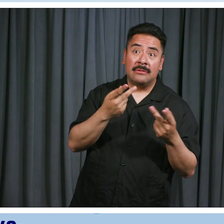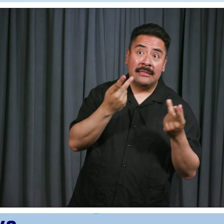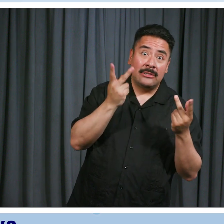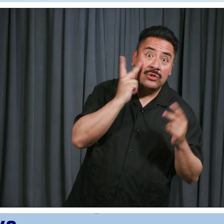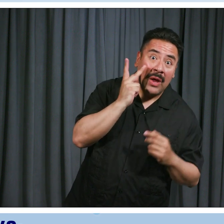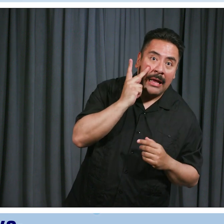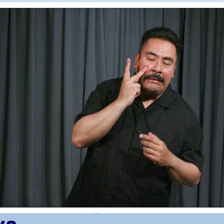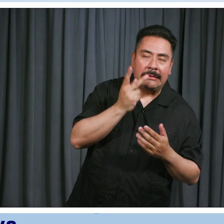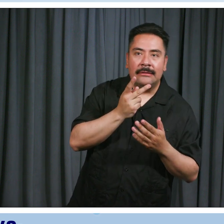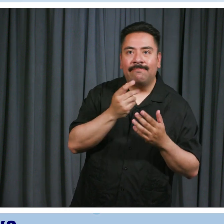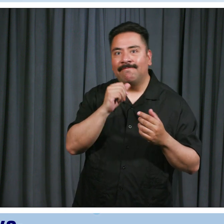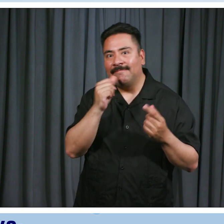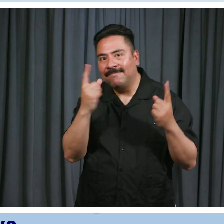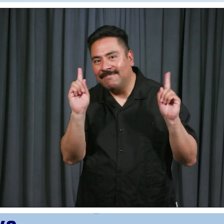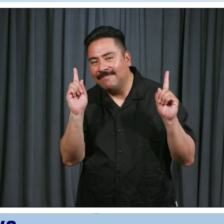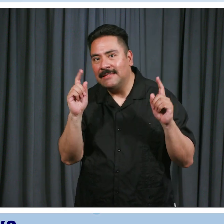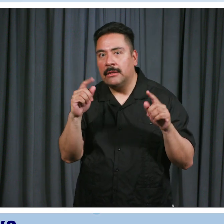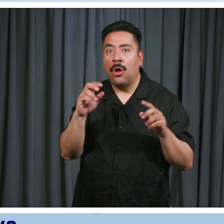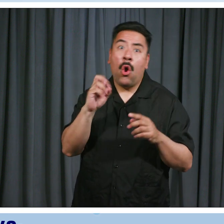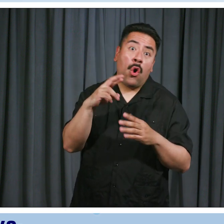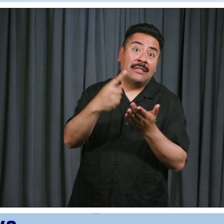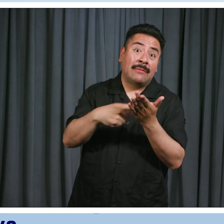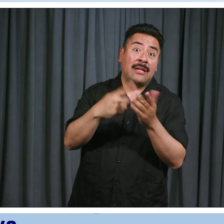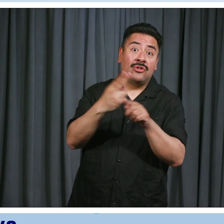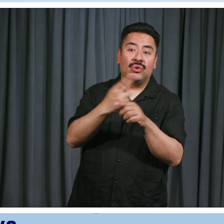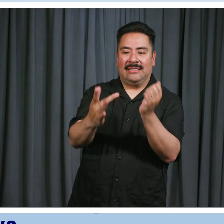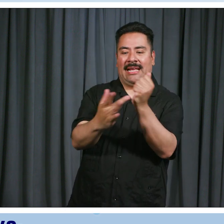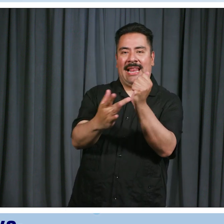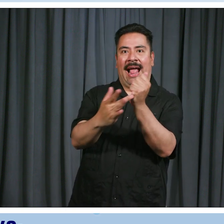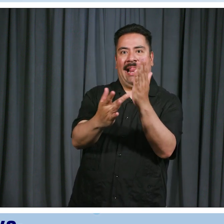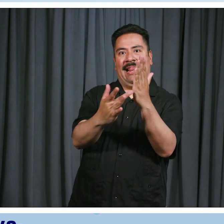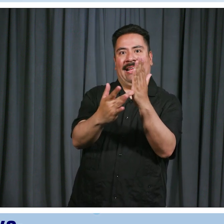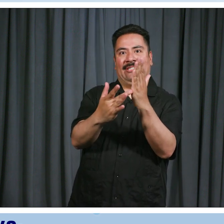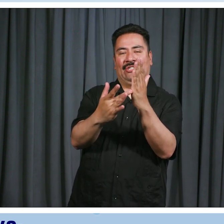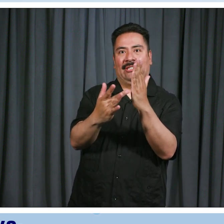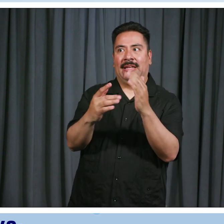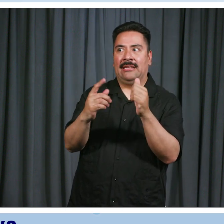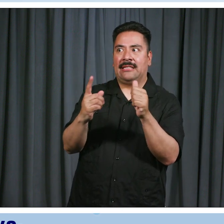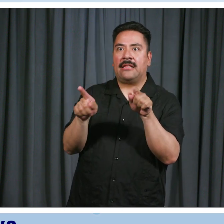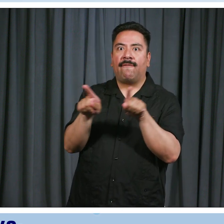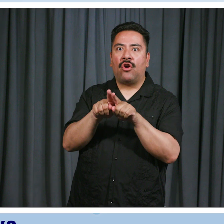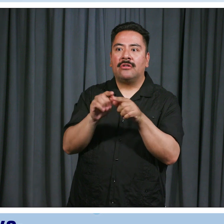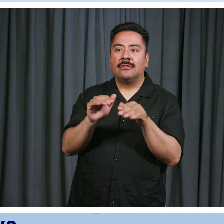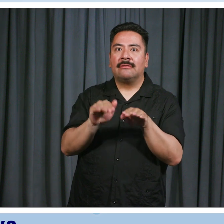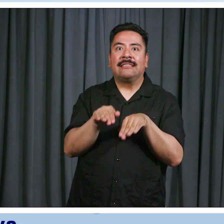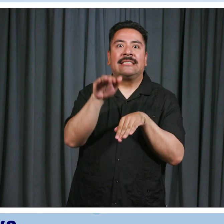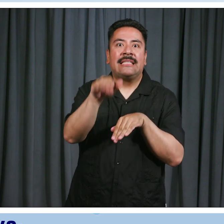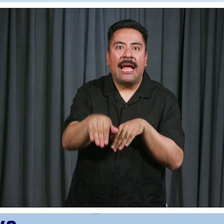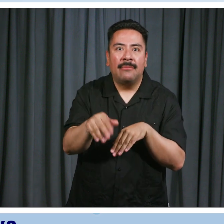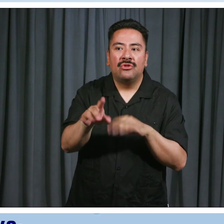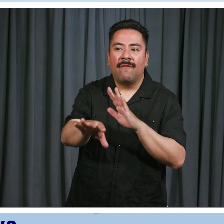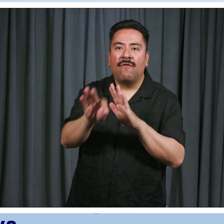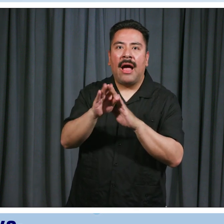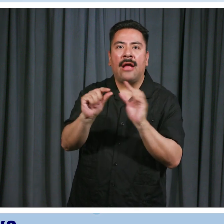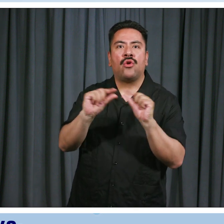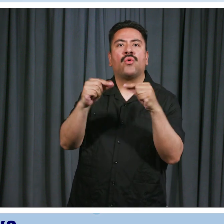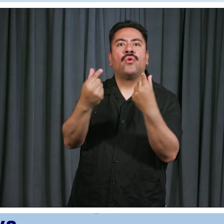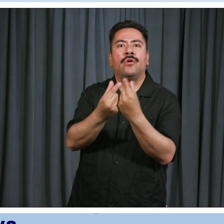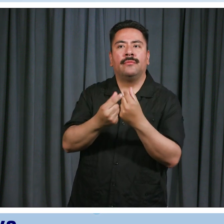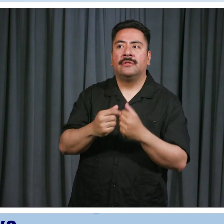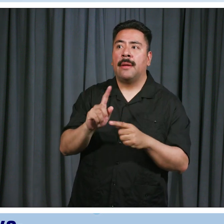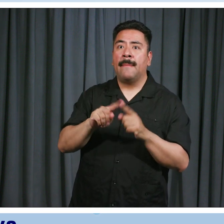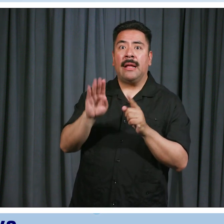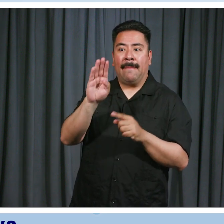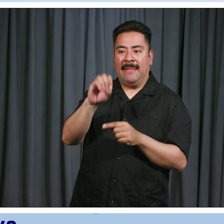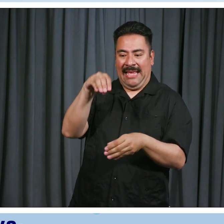sometimes, honestly, it is using technology to be like that first step into finding groups of people. But being with people in person is